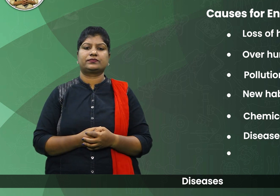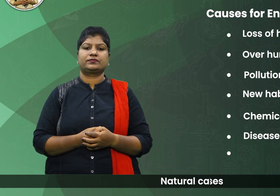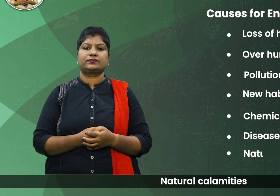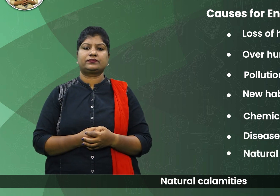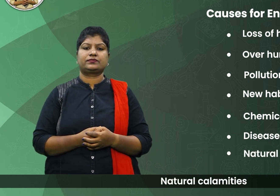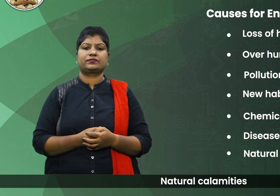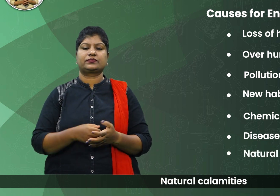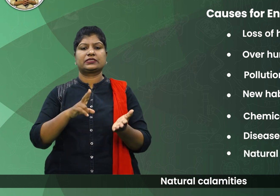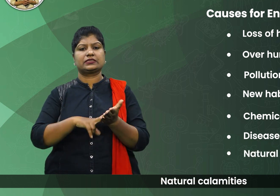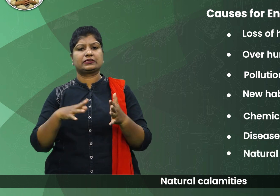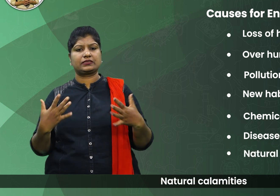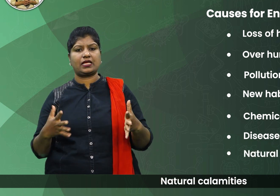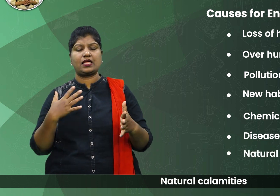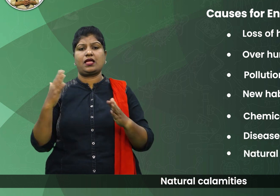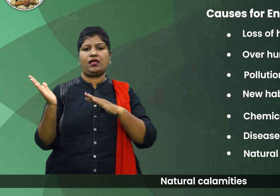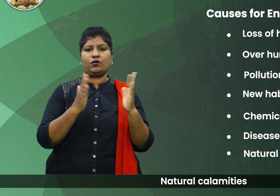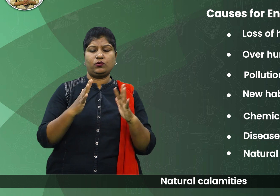Natural Calamities.